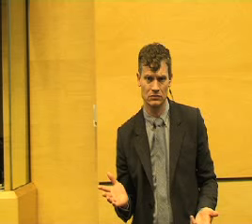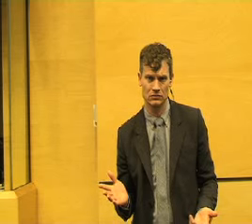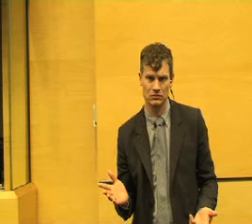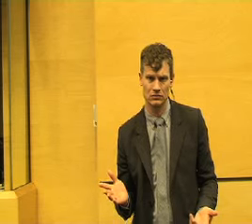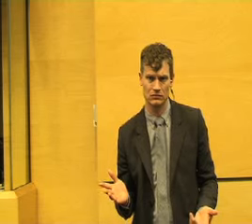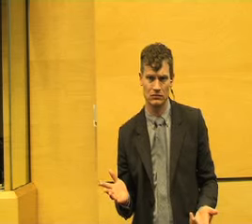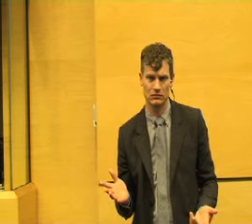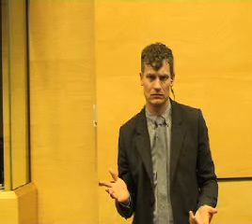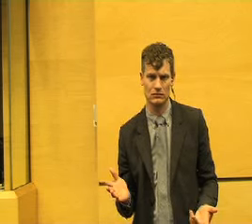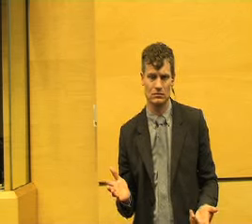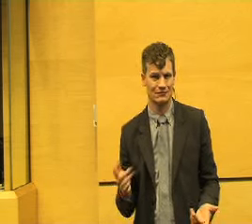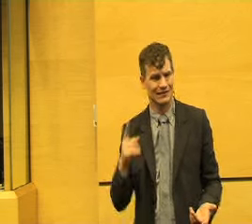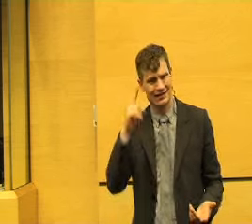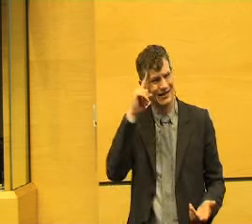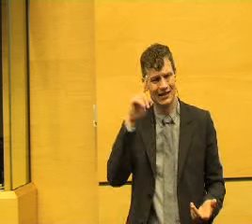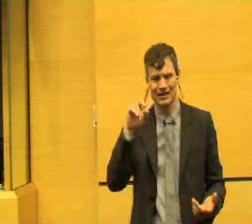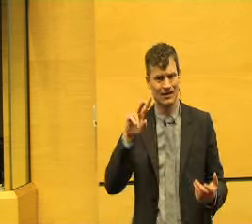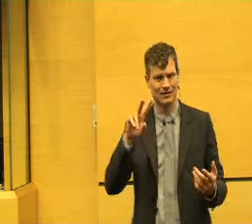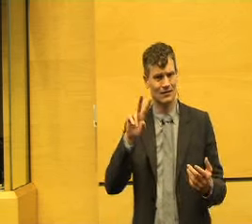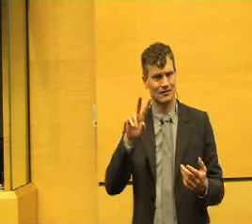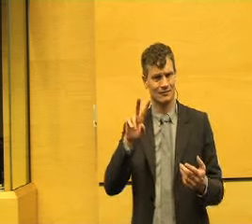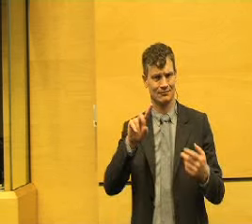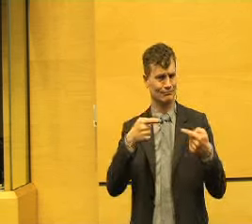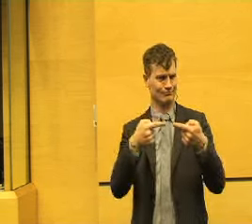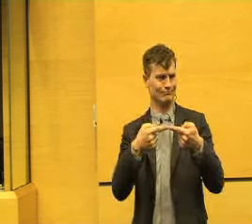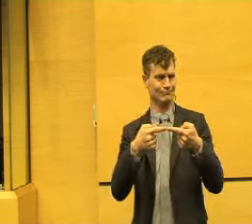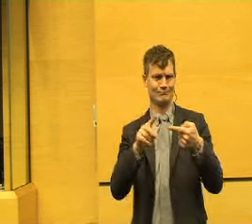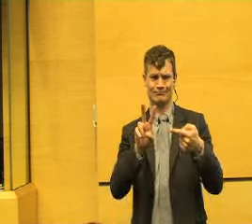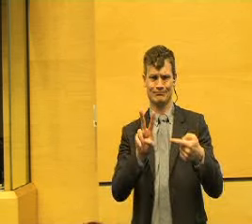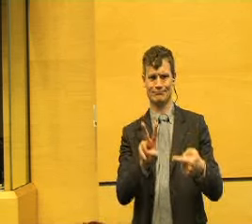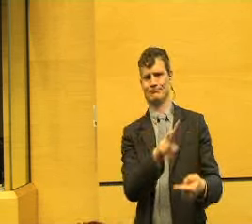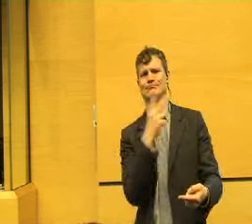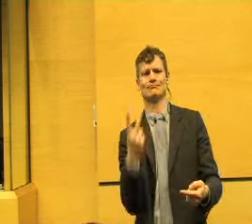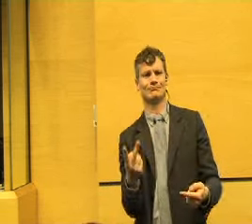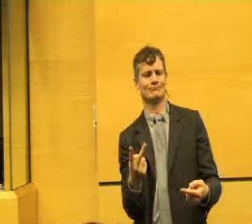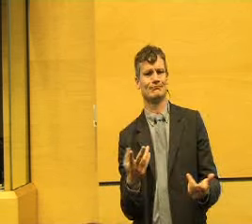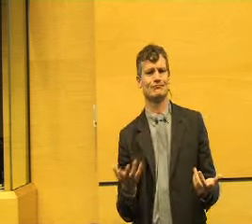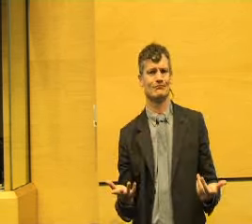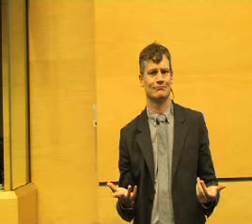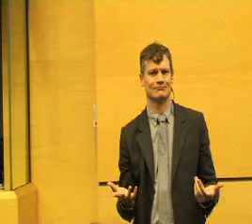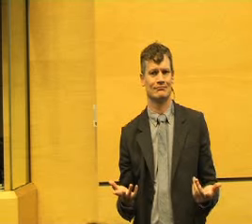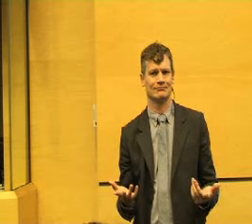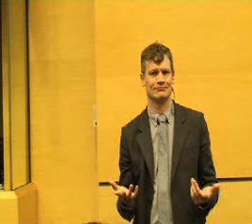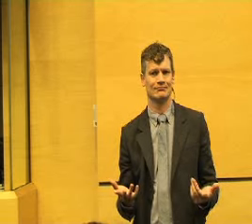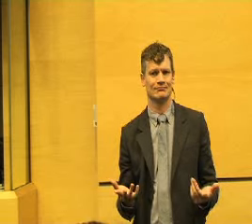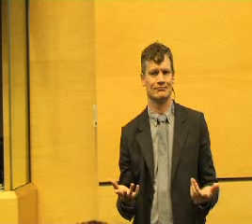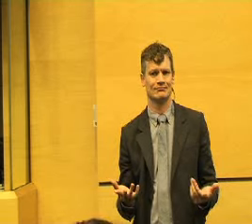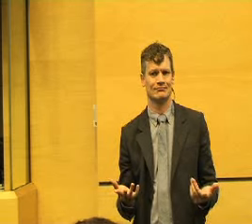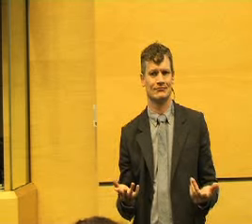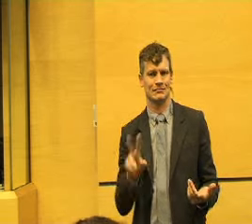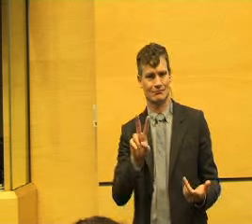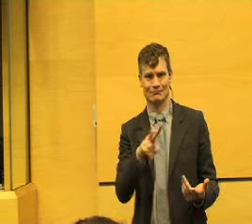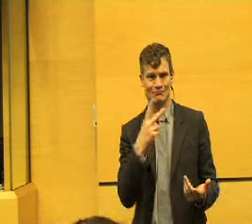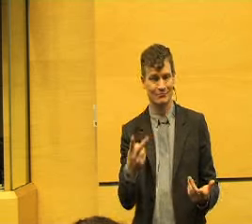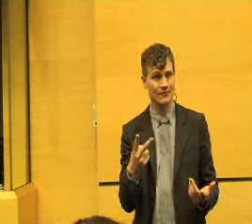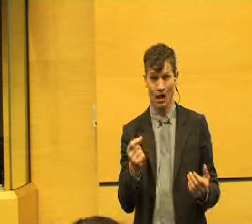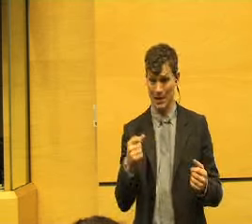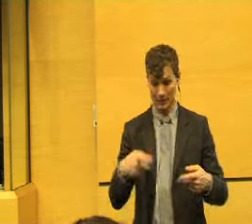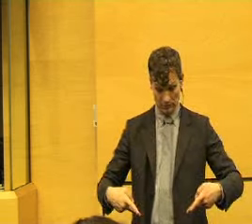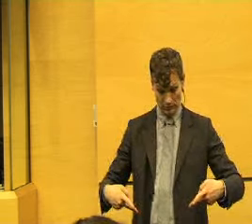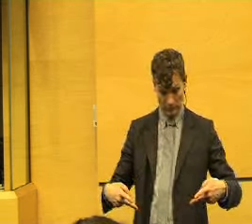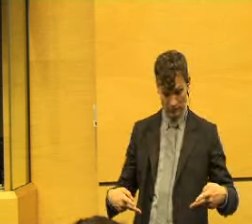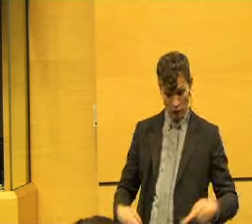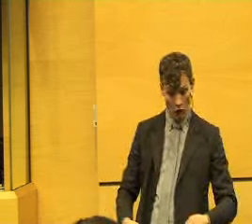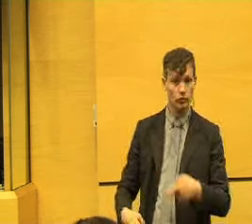should avoid the consequences which can be the result of sexual exploitation, sexual abuse, which they